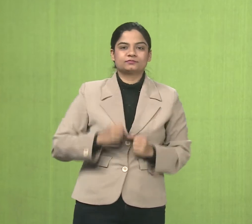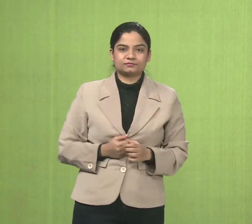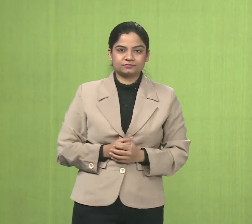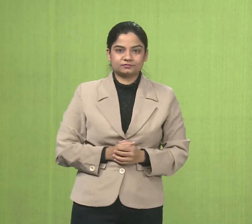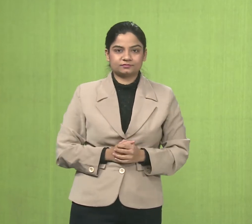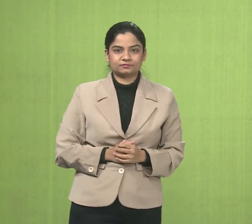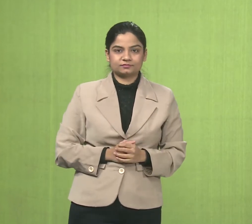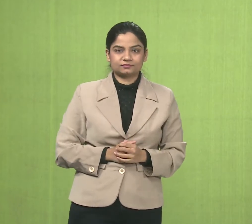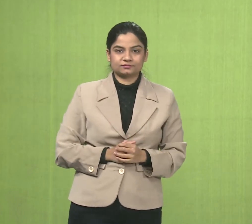ball.